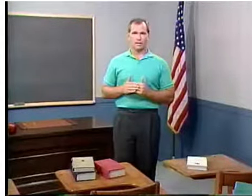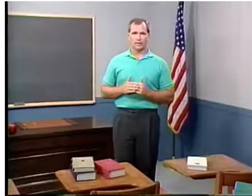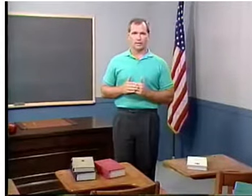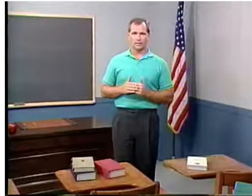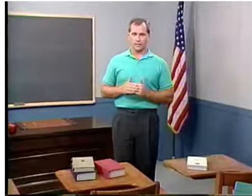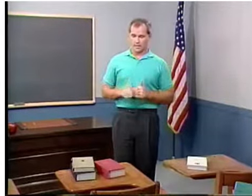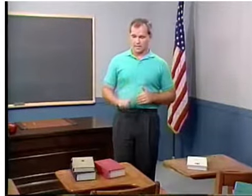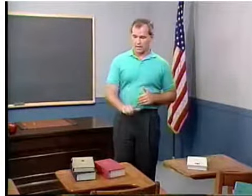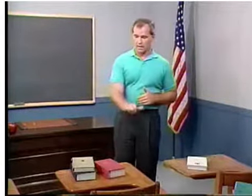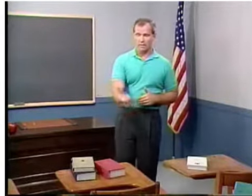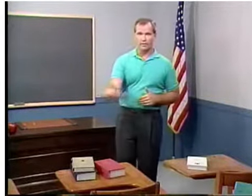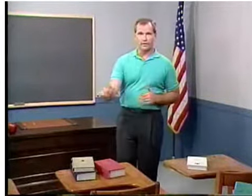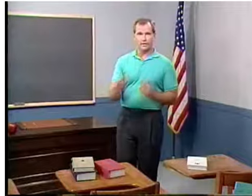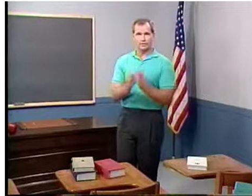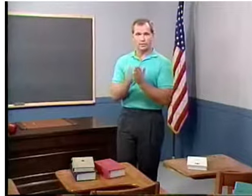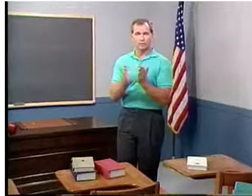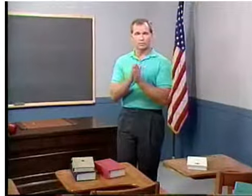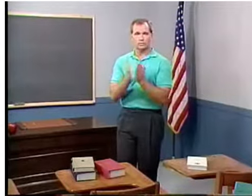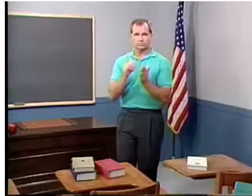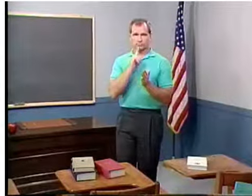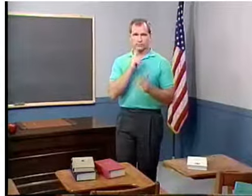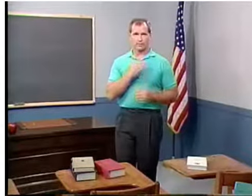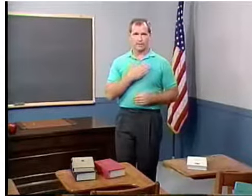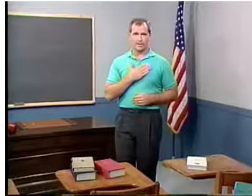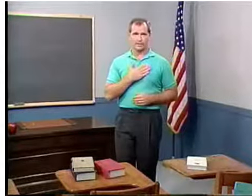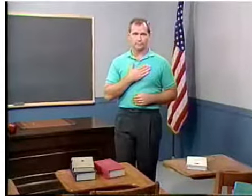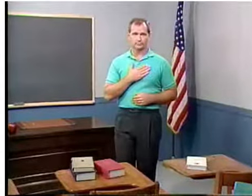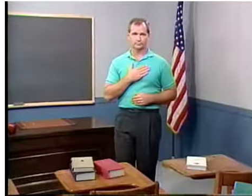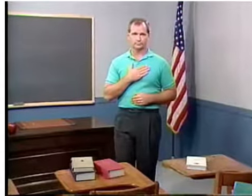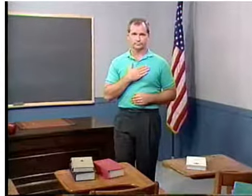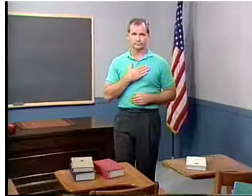So it's got to be something near you. So these are my books.